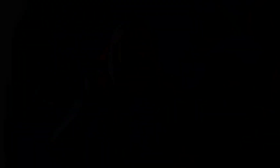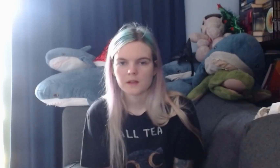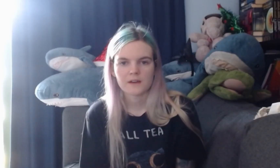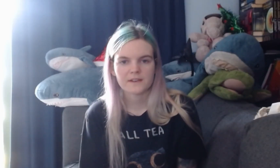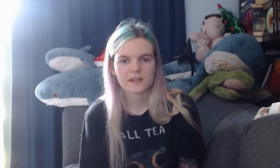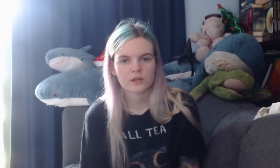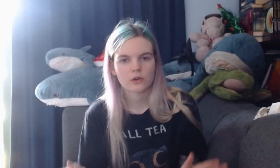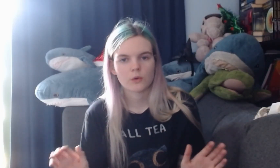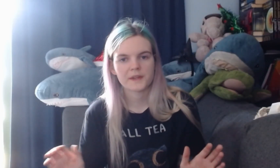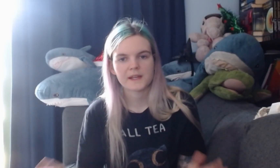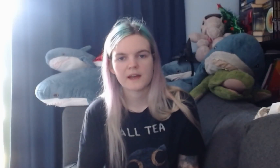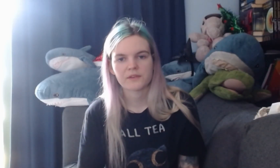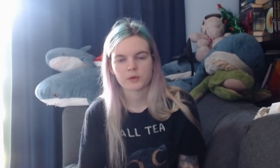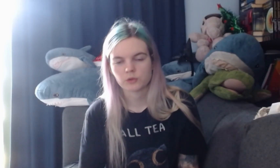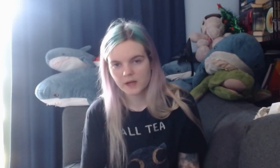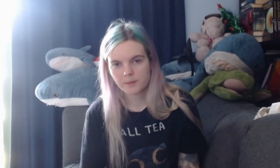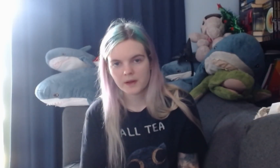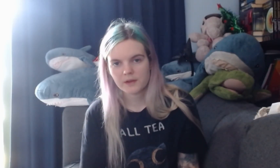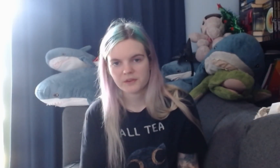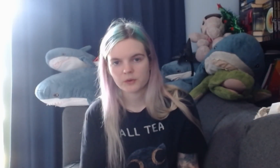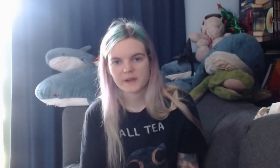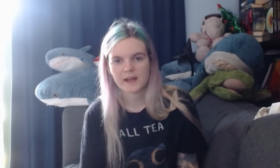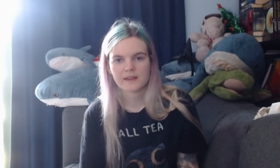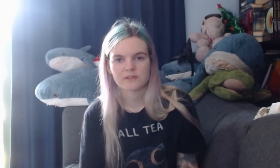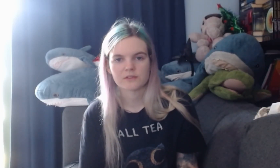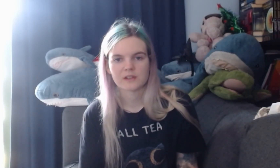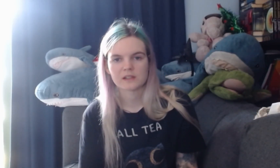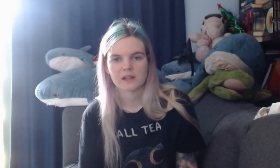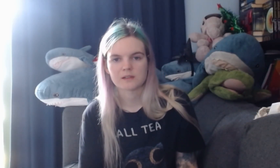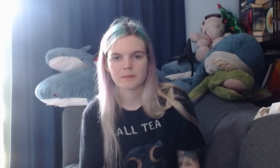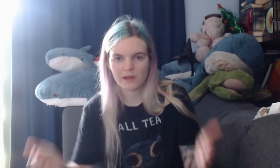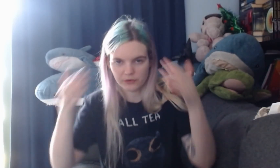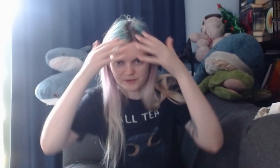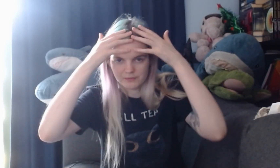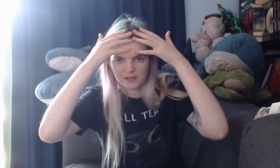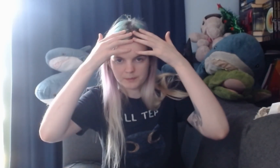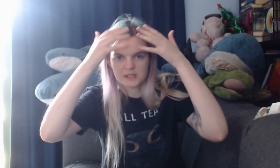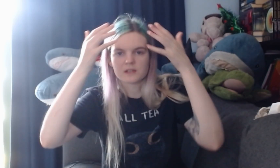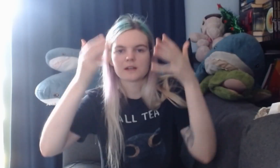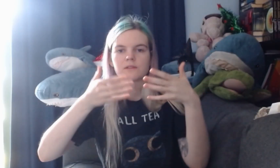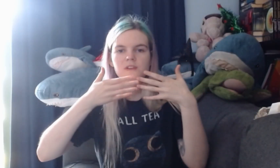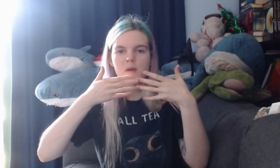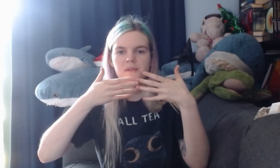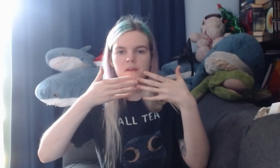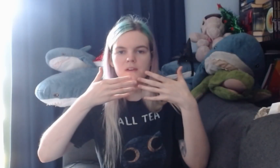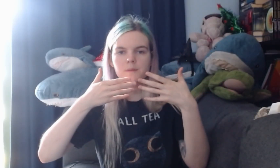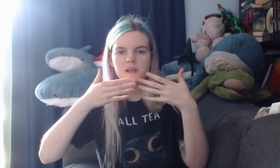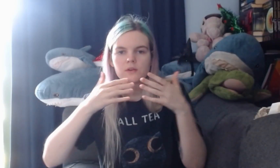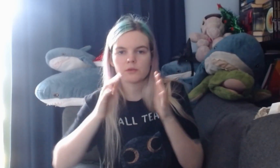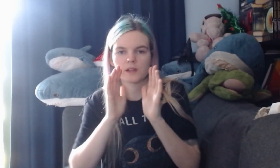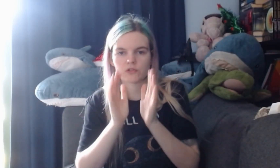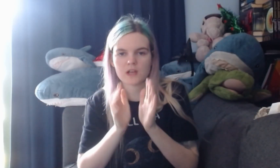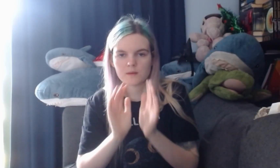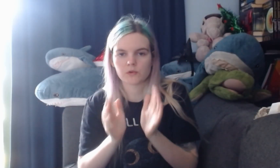I think you can already guess what grandpa is, so we again have to think that male is something up here and female is something up here, so we get a shake motion down